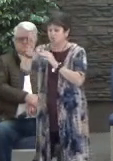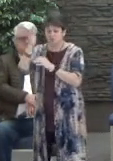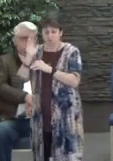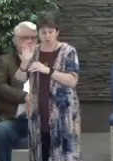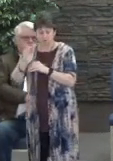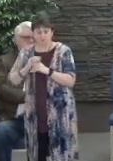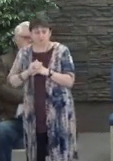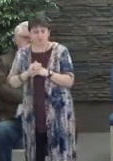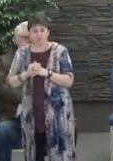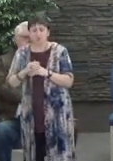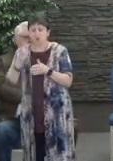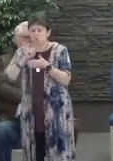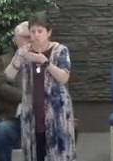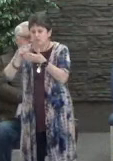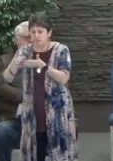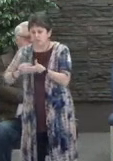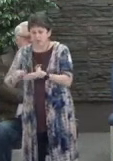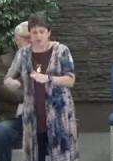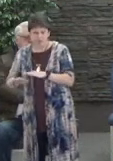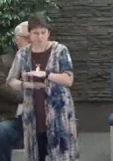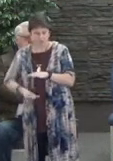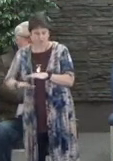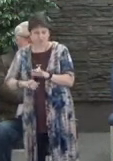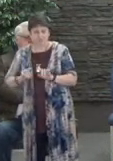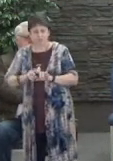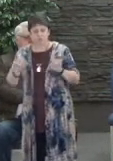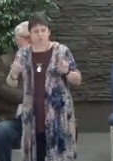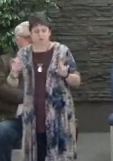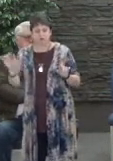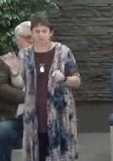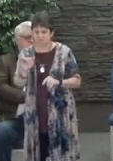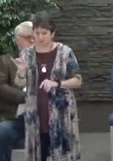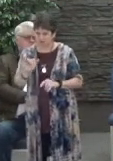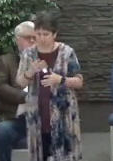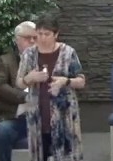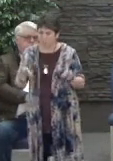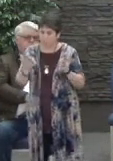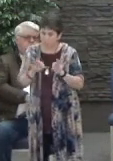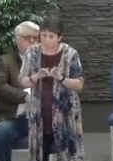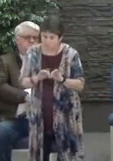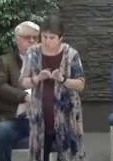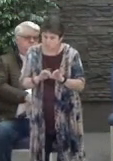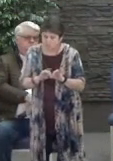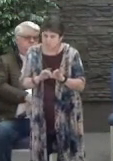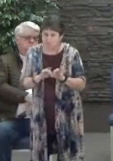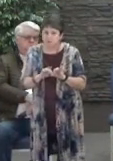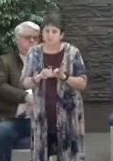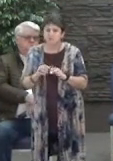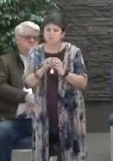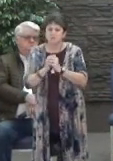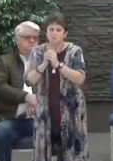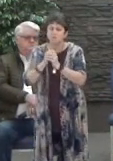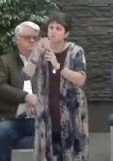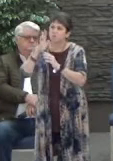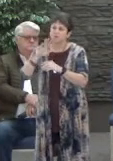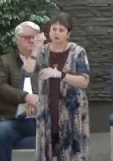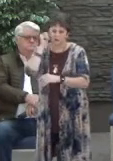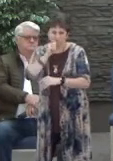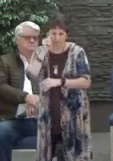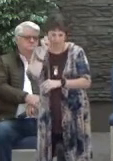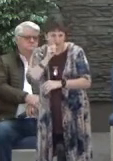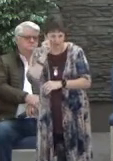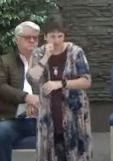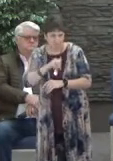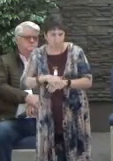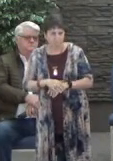God on a weekly basis. But just as important, it's essential for us to be worshiping God on a daily